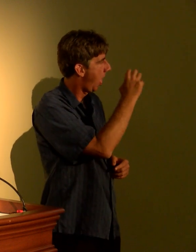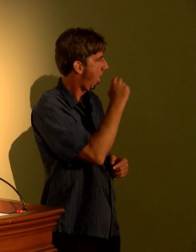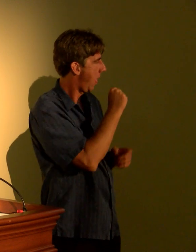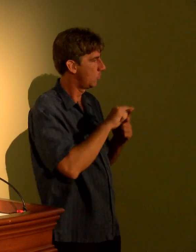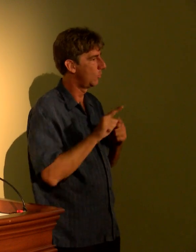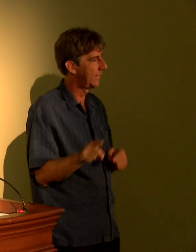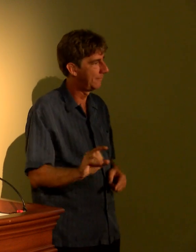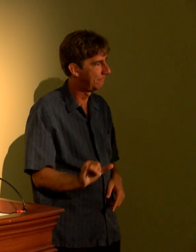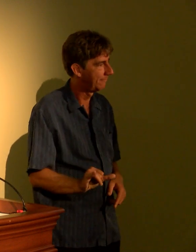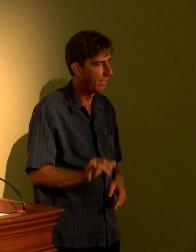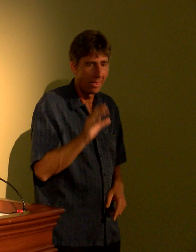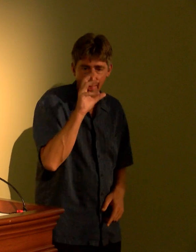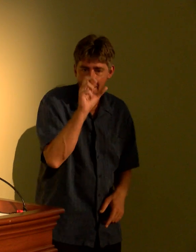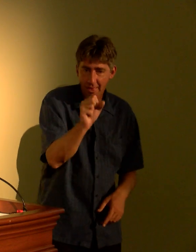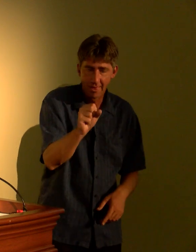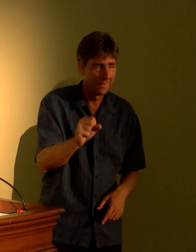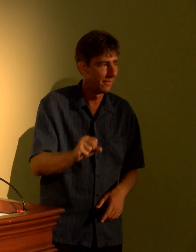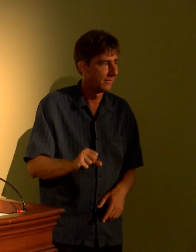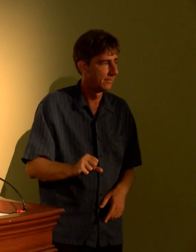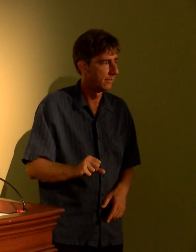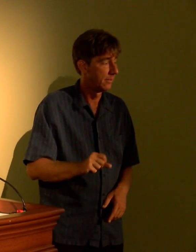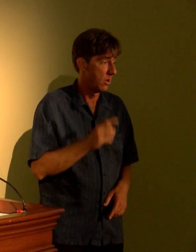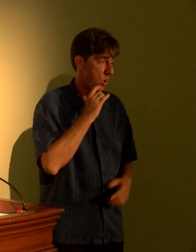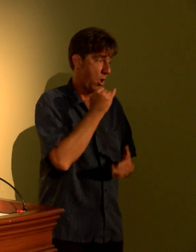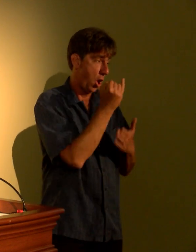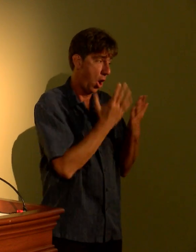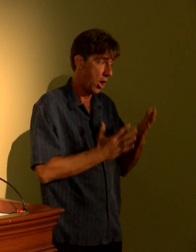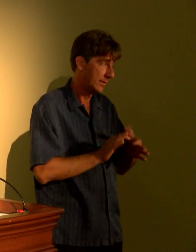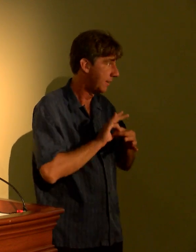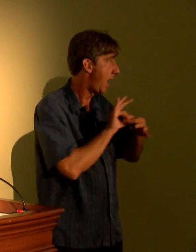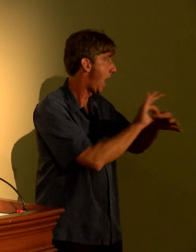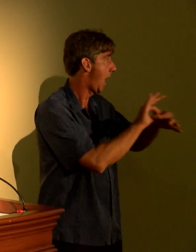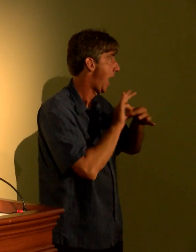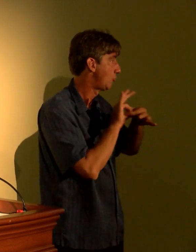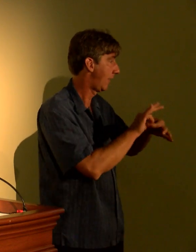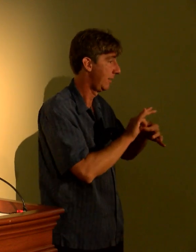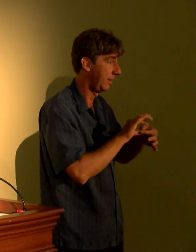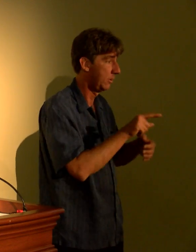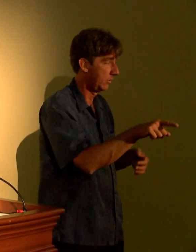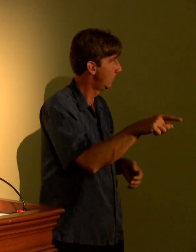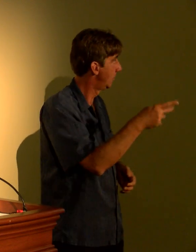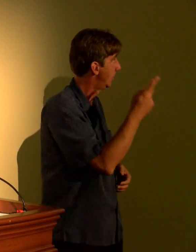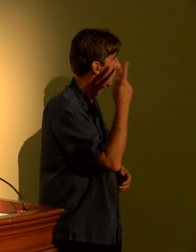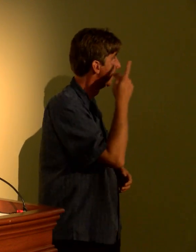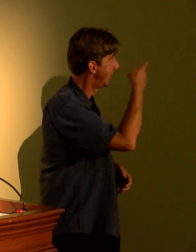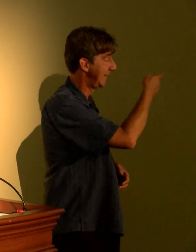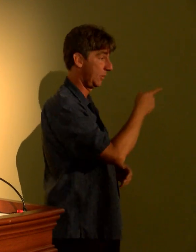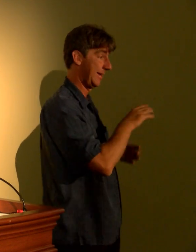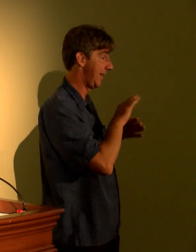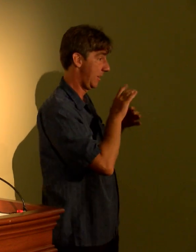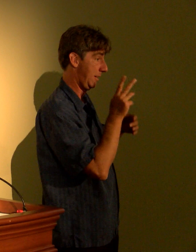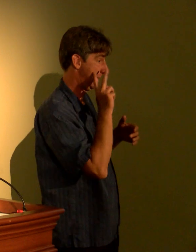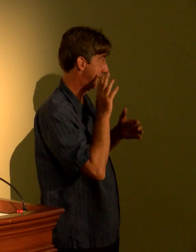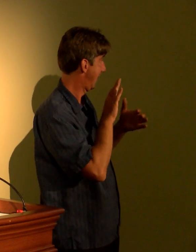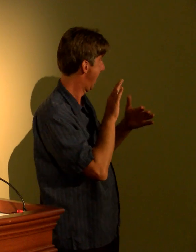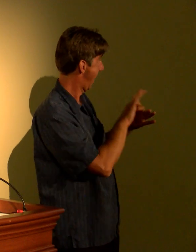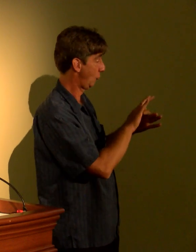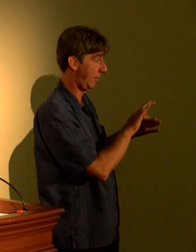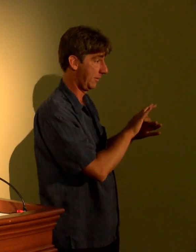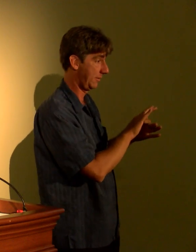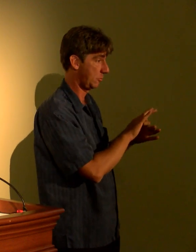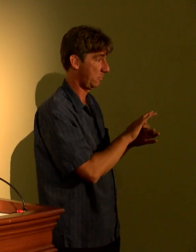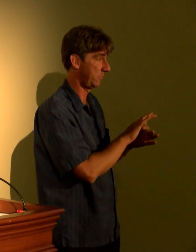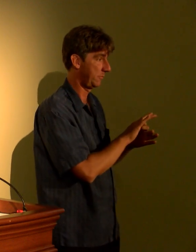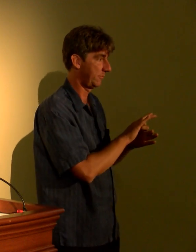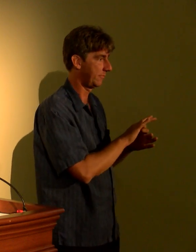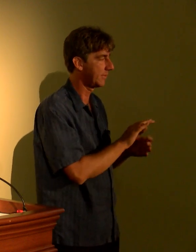him. Their connection with you is really a connection with him at the time the portrait was painted. And so one wonders, why